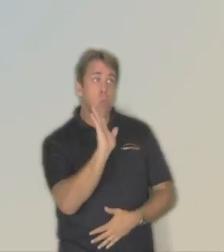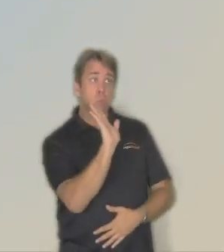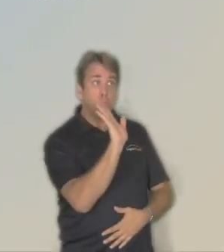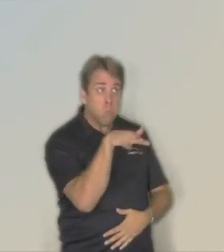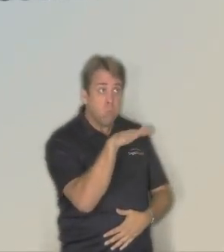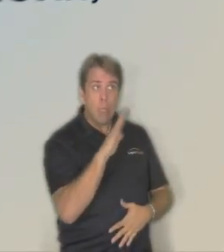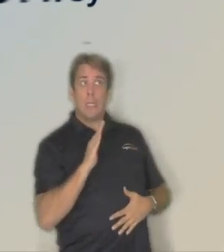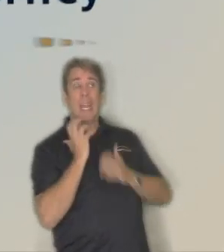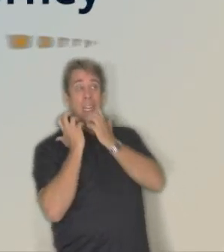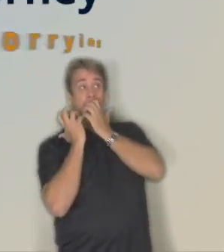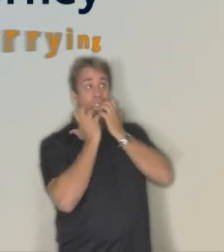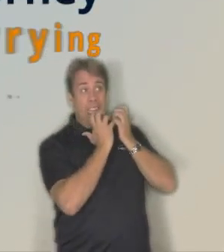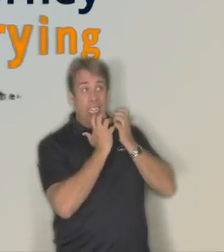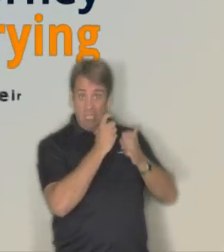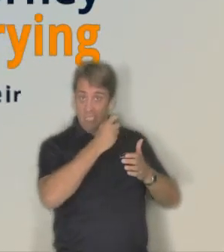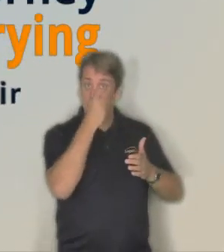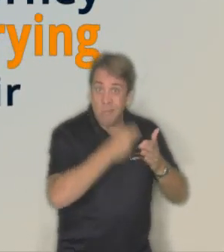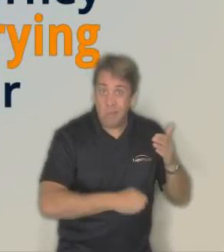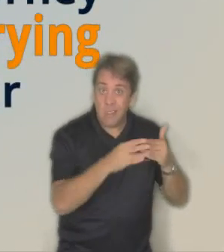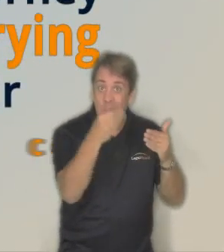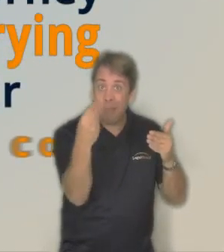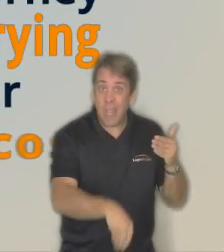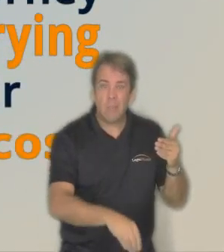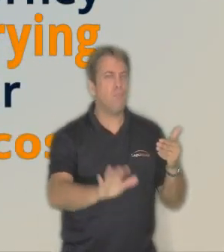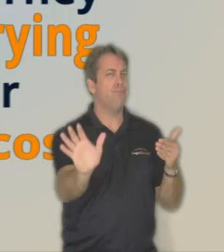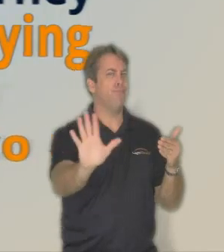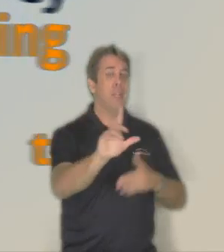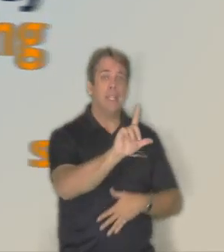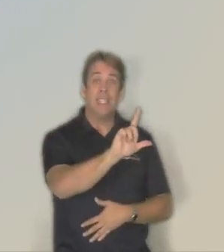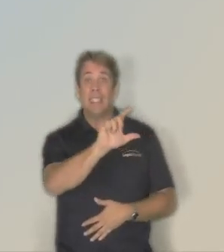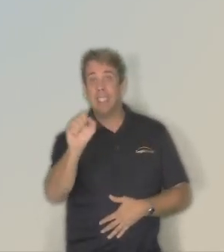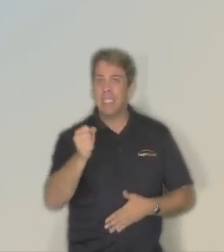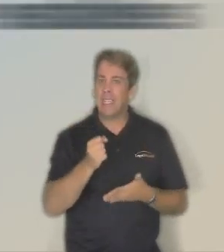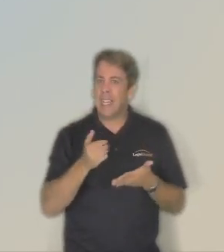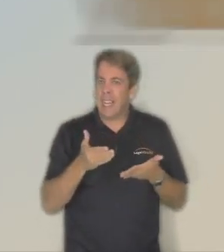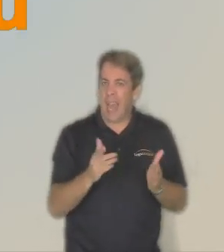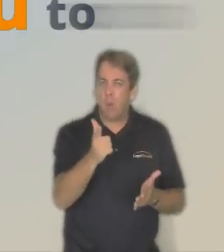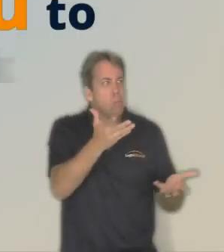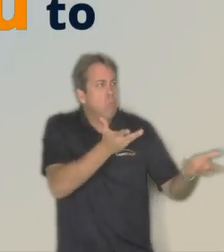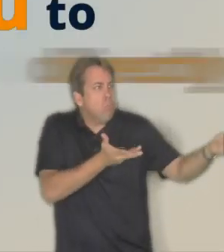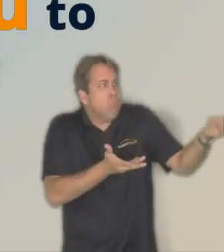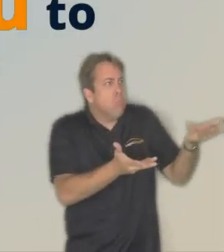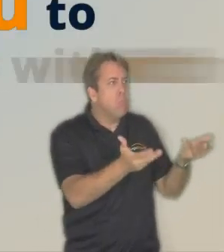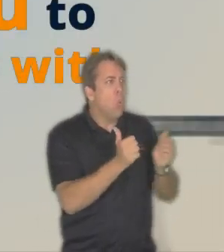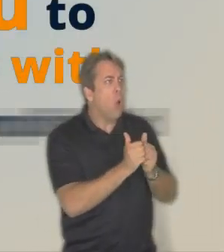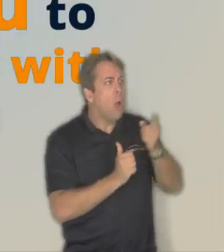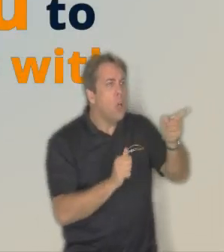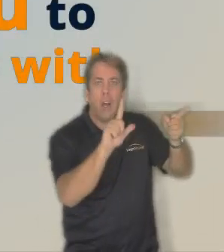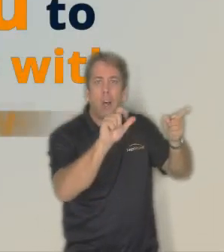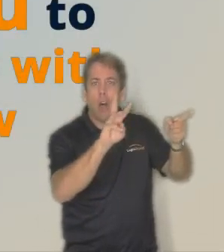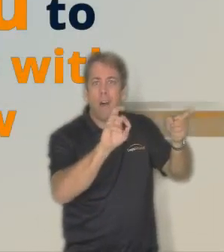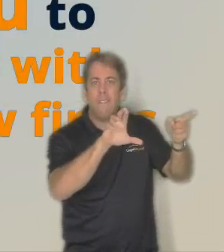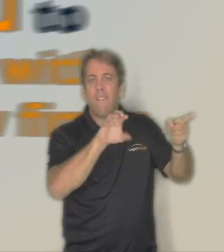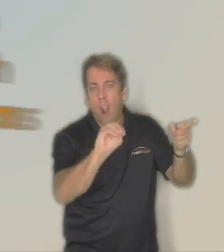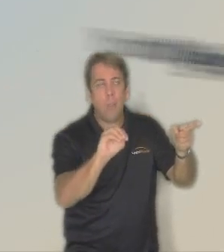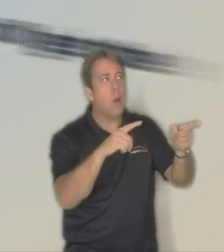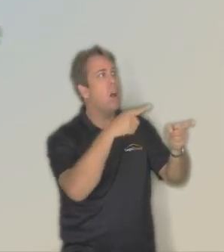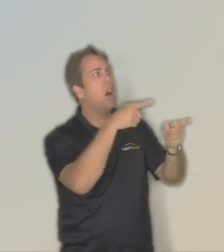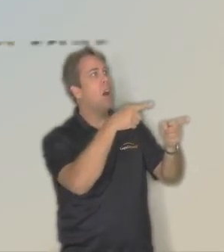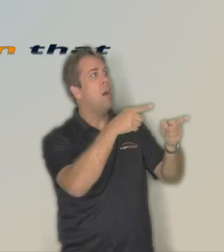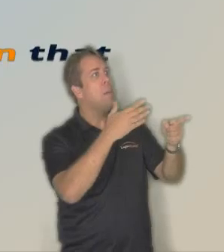to be able to talk to an attorney without worrying about the high hourly cost. Legal Shield enables you to work directly with accomplished law